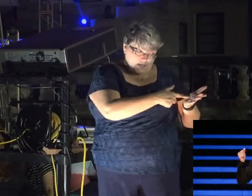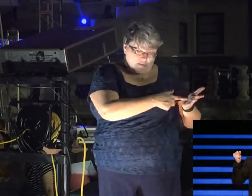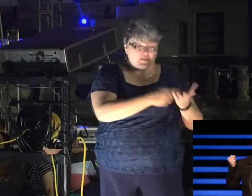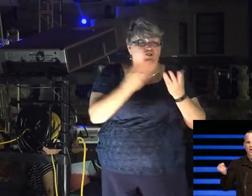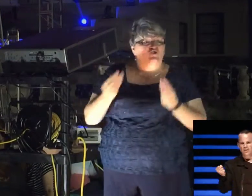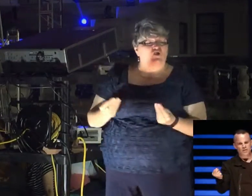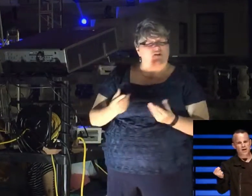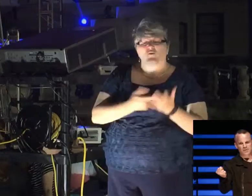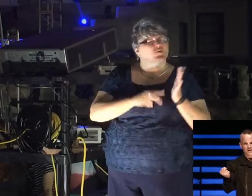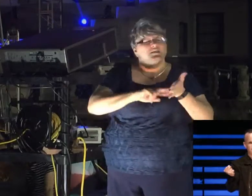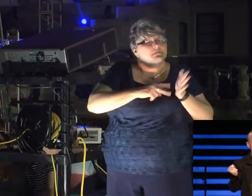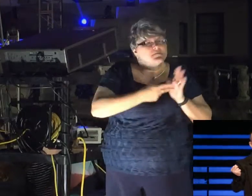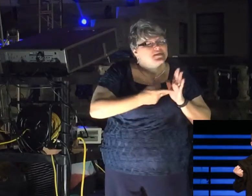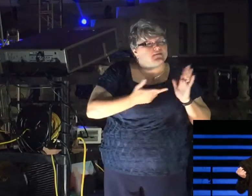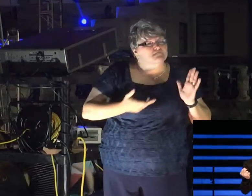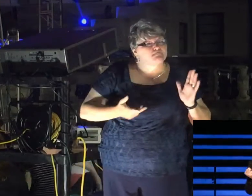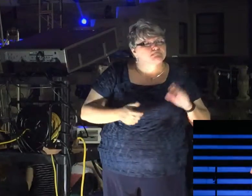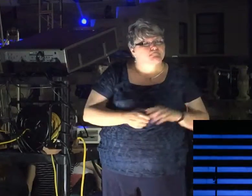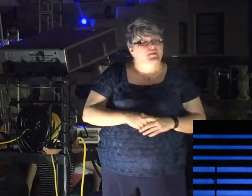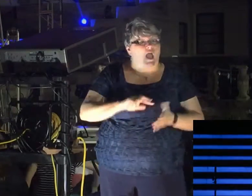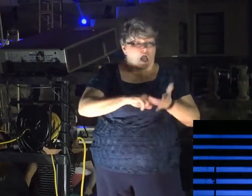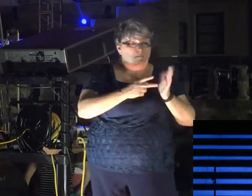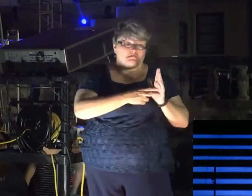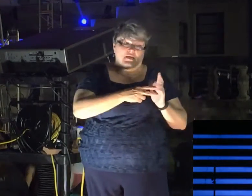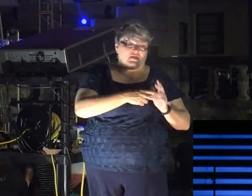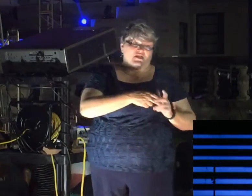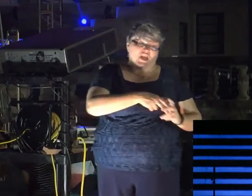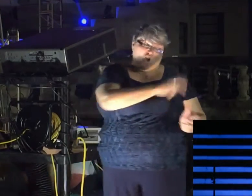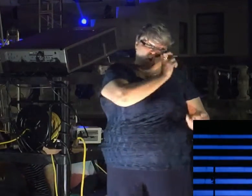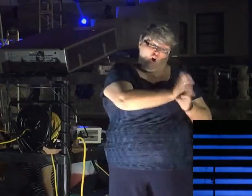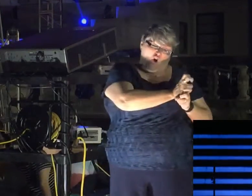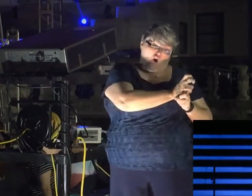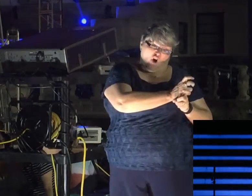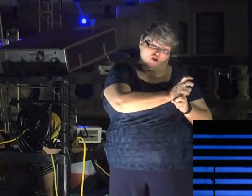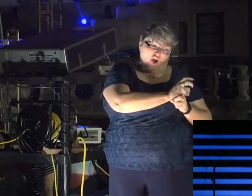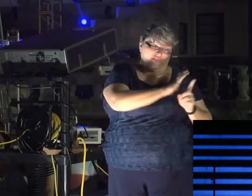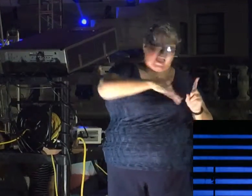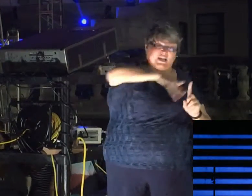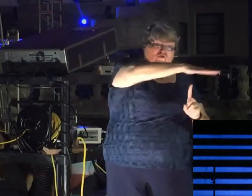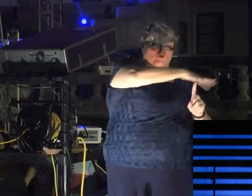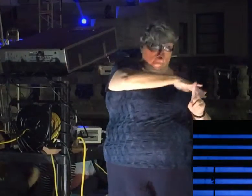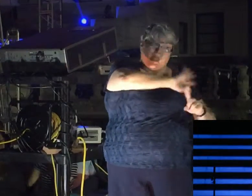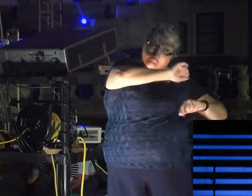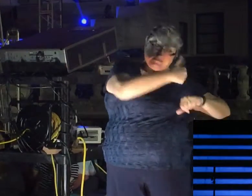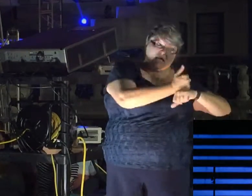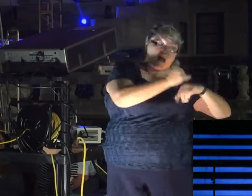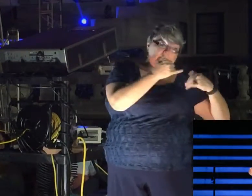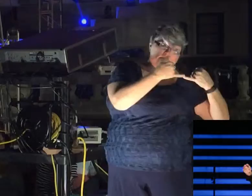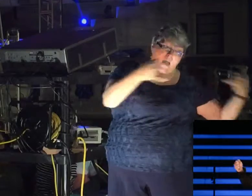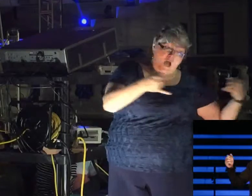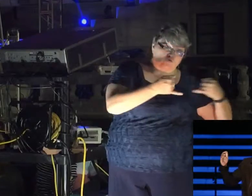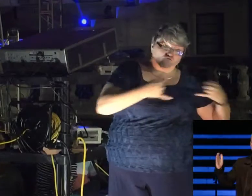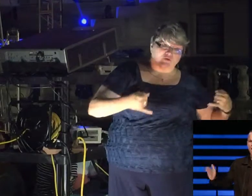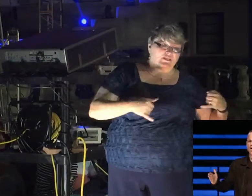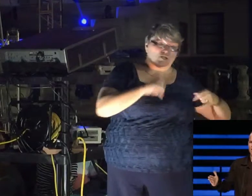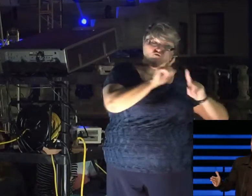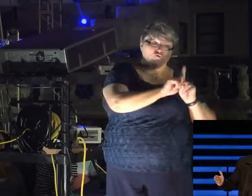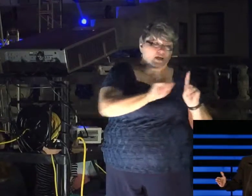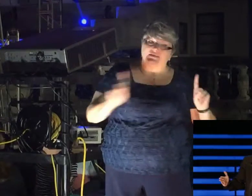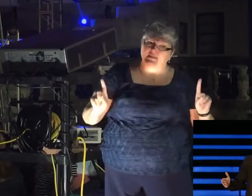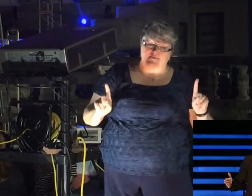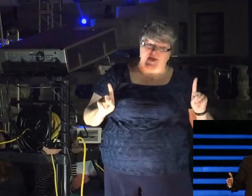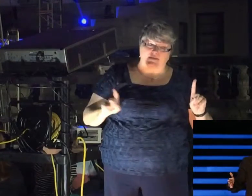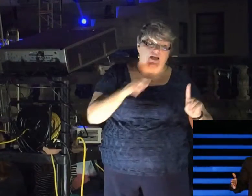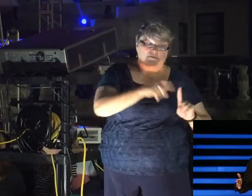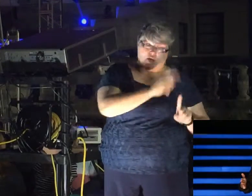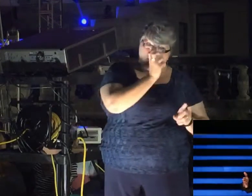the right places. What do I mean by that? I mean they're hard on the externals. They set boundaries and do